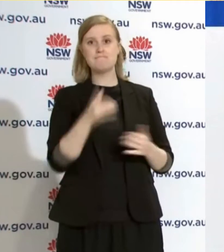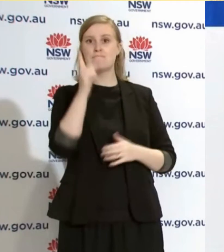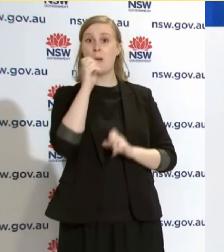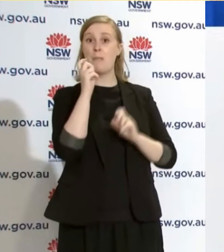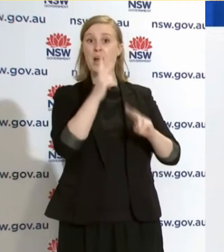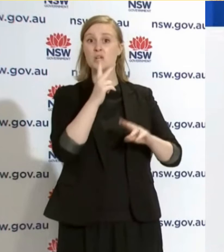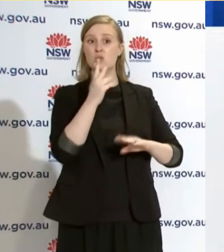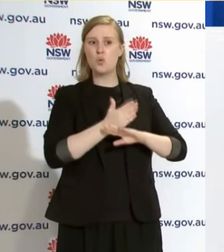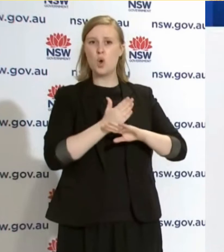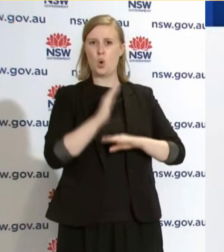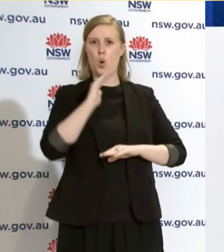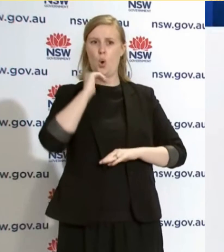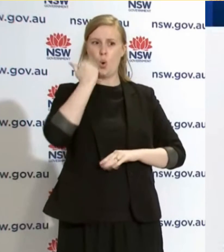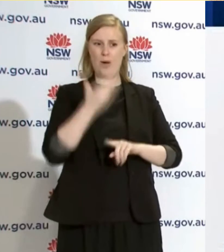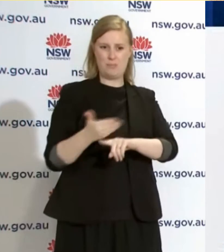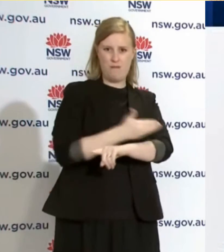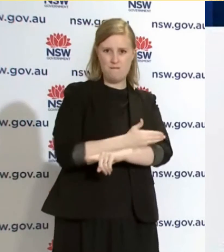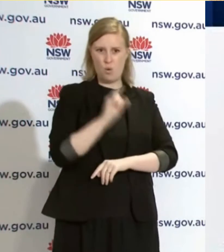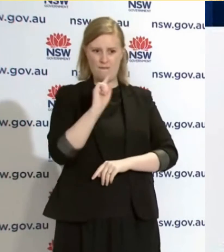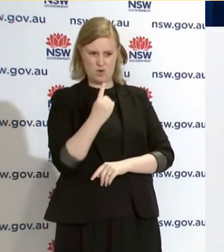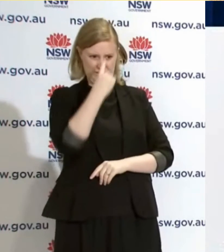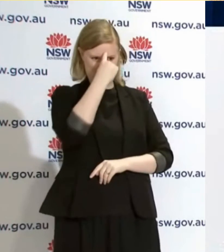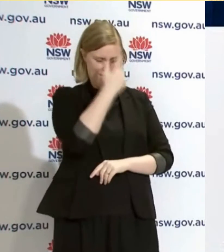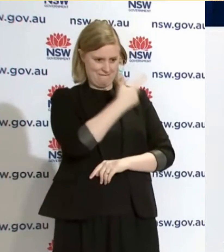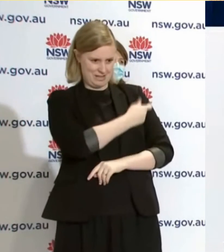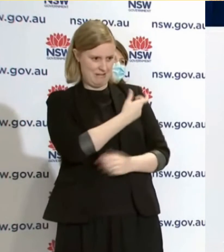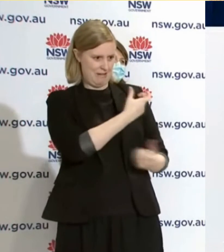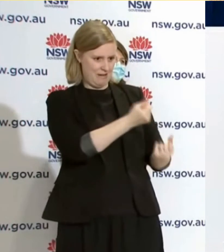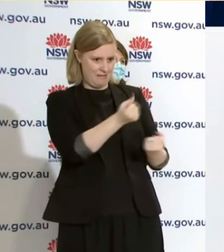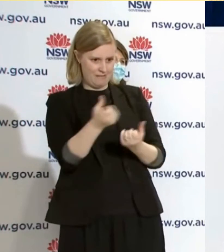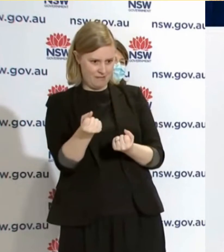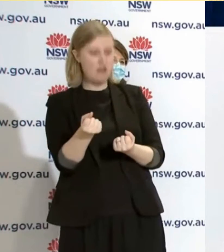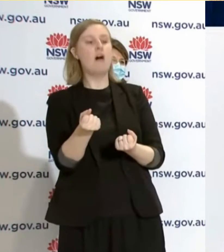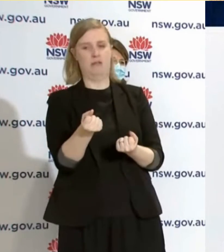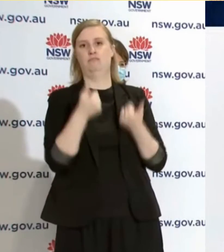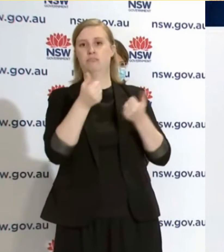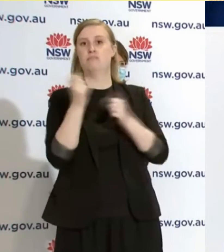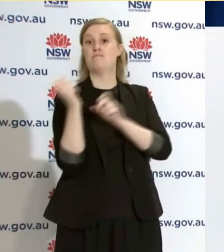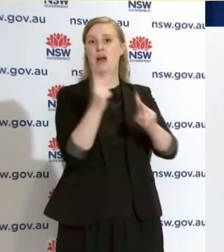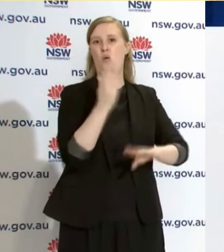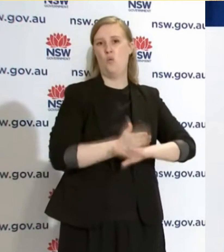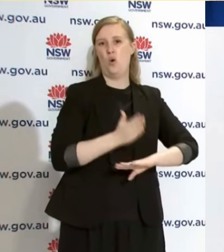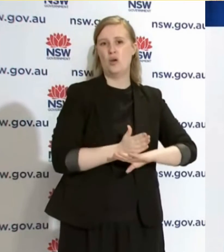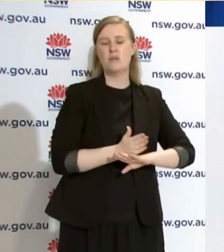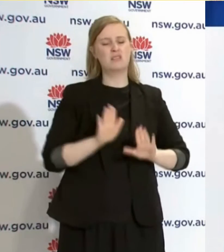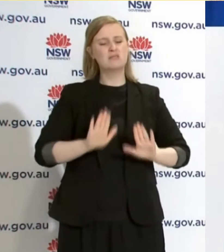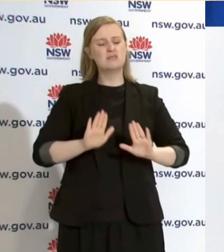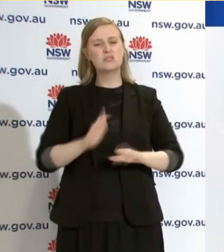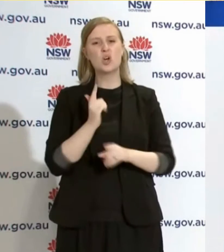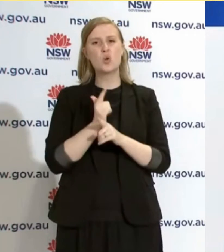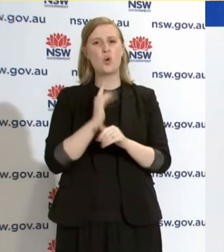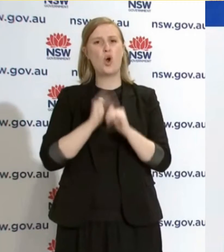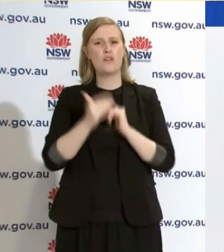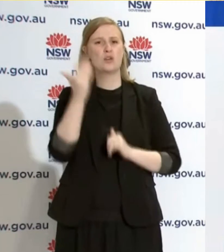and that's for the broader safety of the people they interact with and the broader safety of the community. But I don't want to preempt what we say about schools until later this week. There are